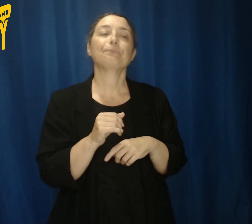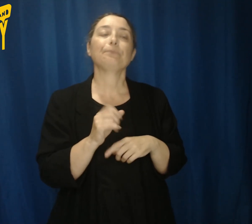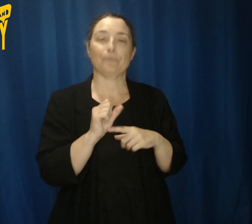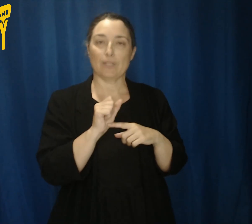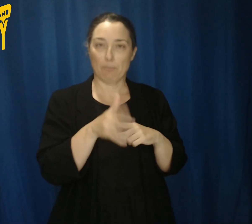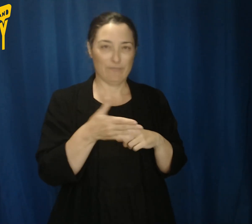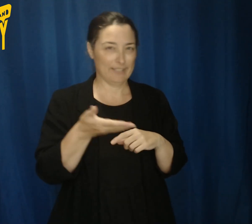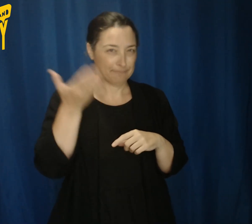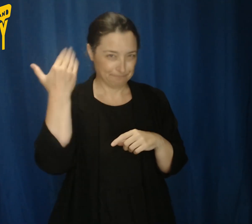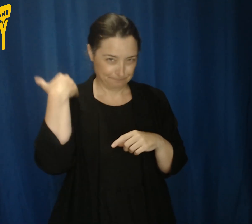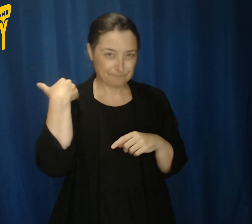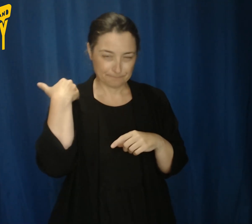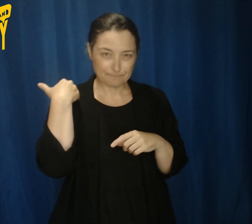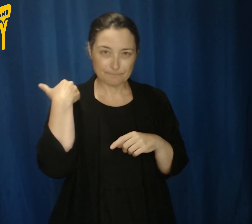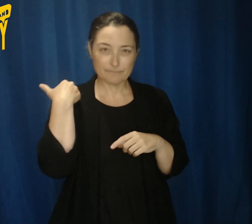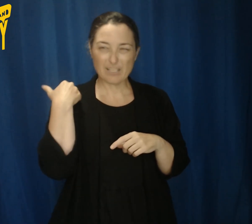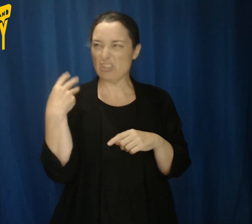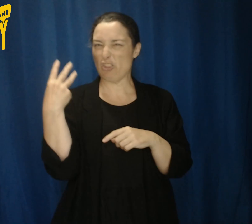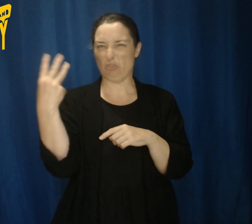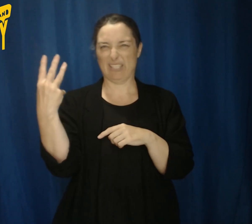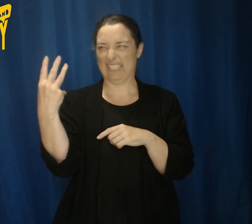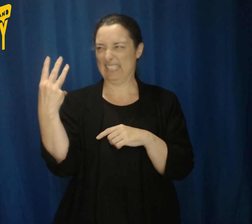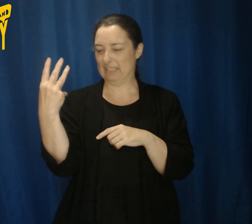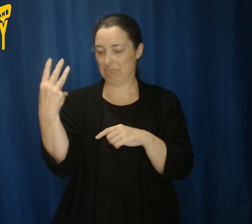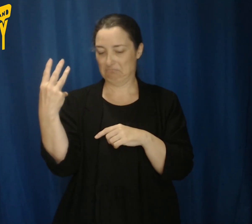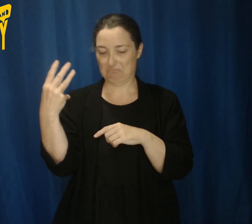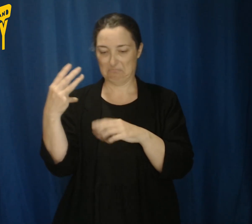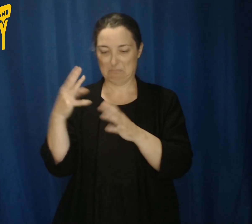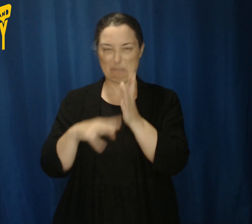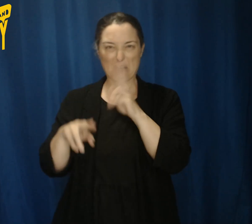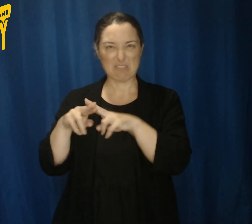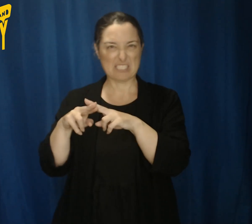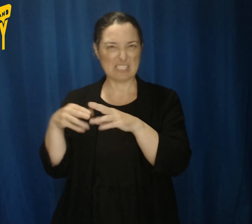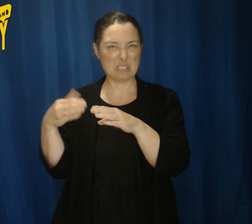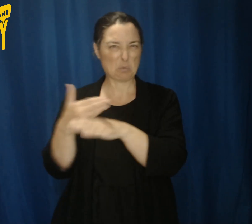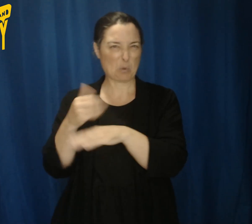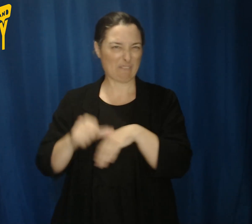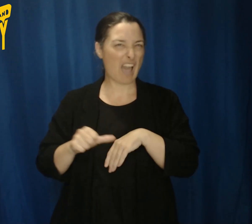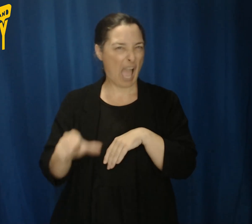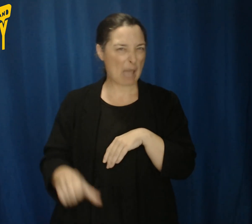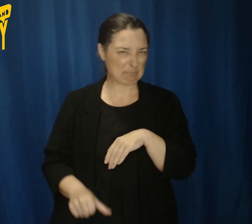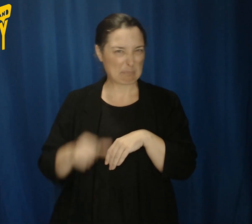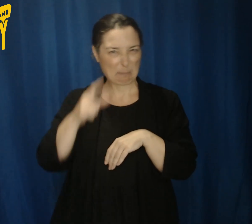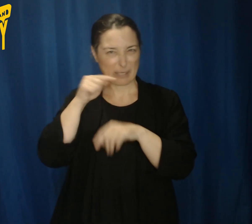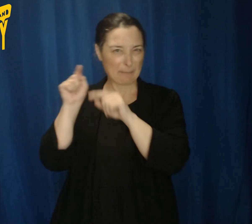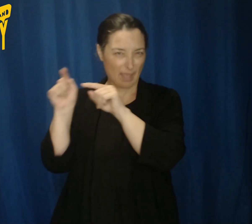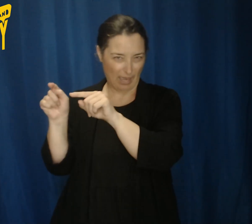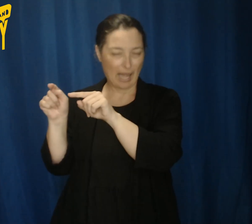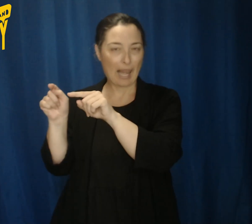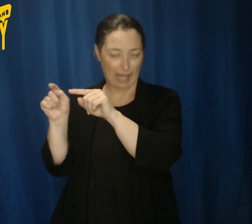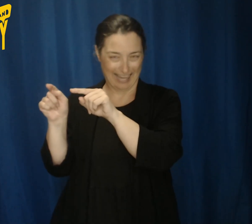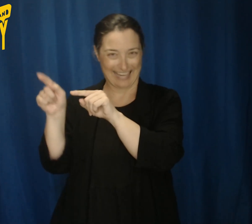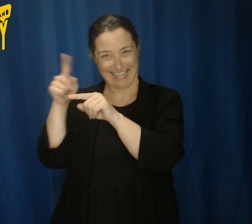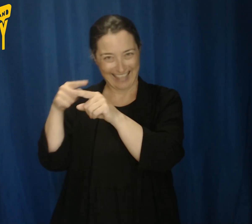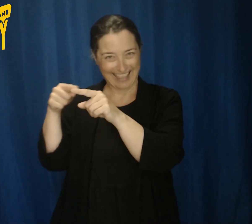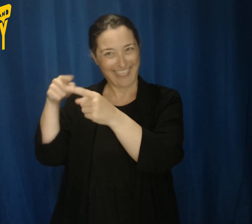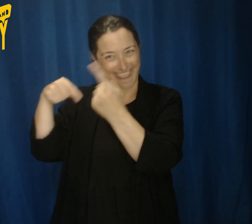the three parenty or workery folk at the farm turn into the sort of allies